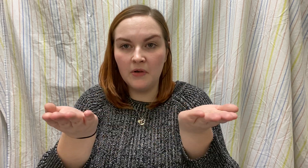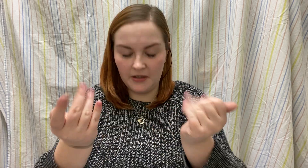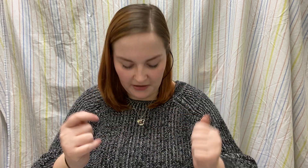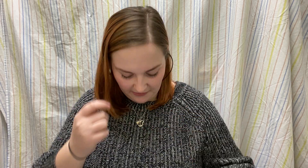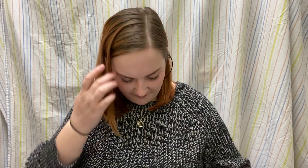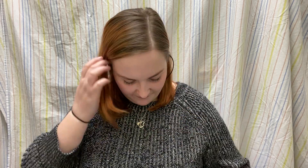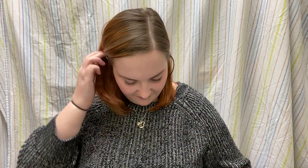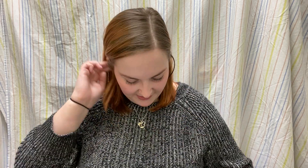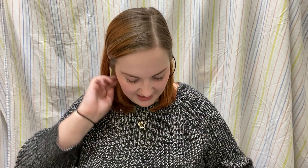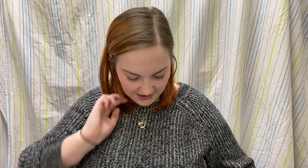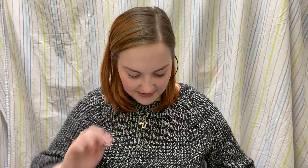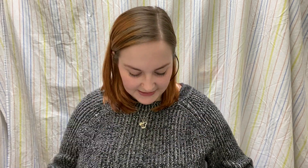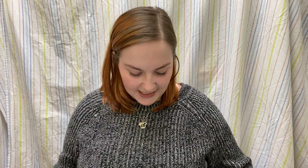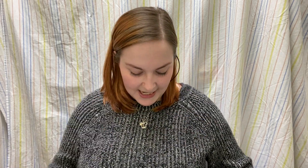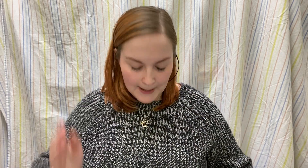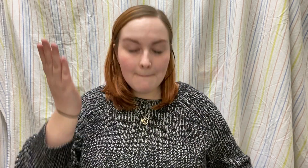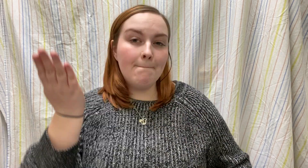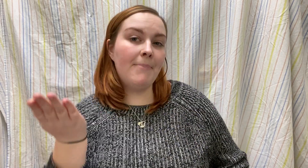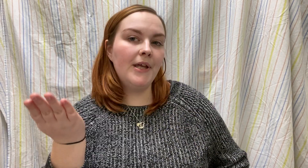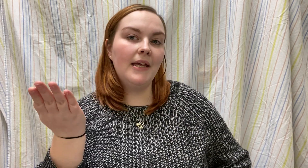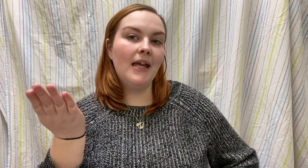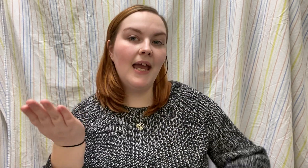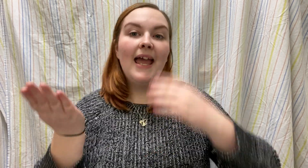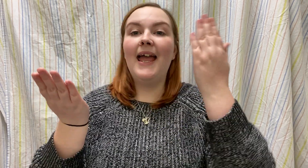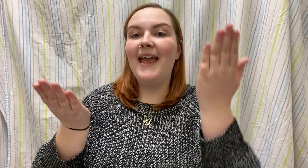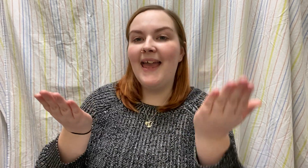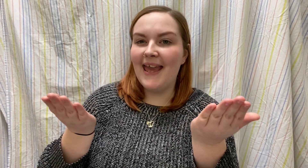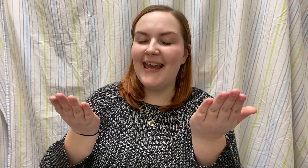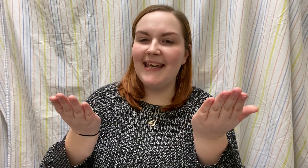word. Say b, a.